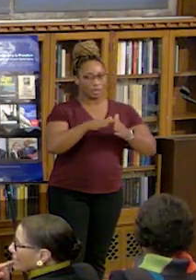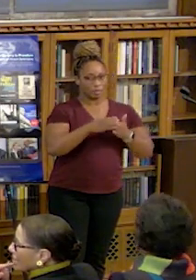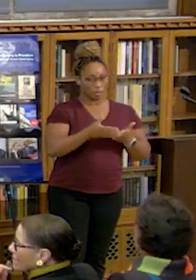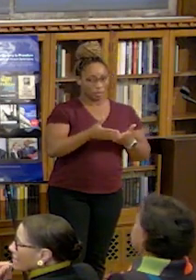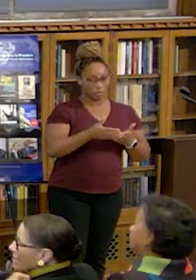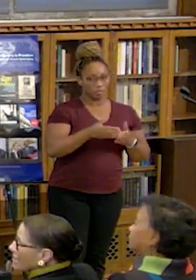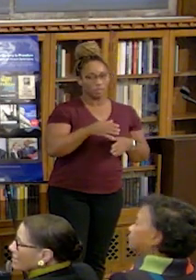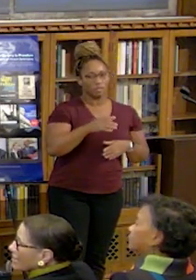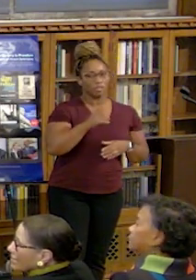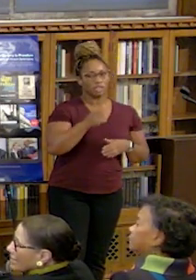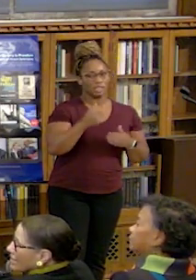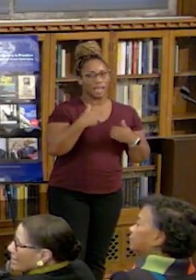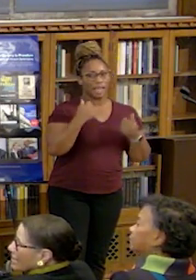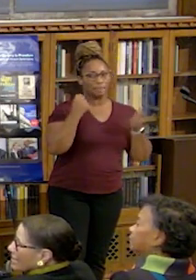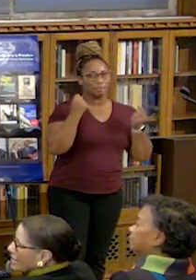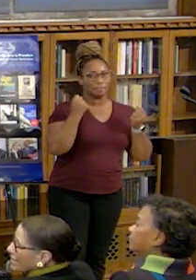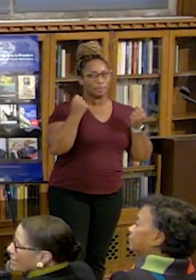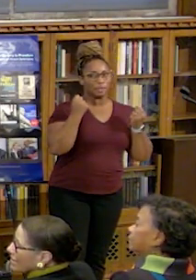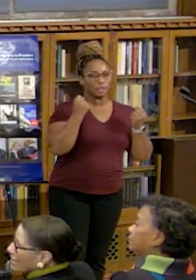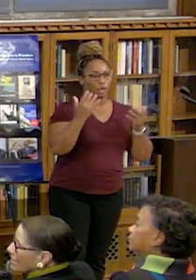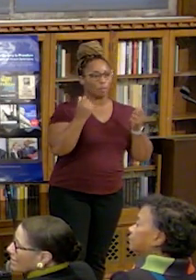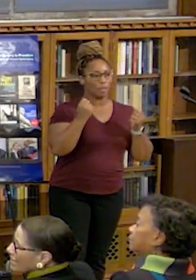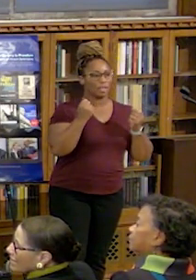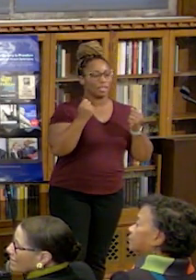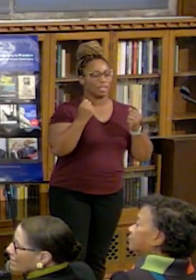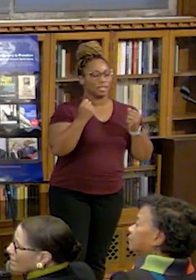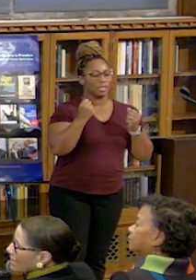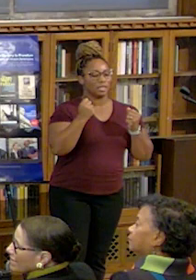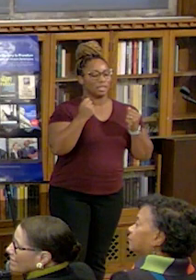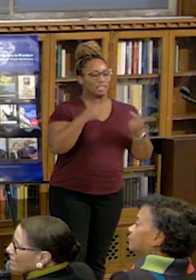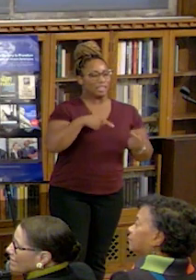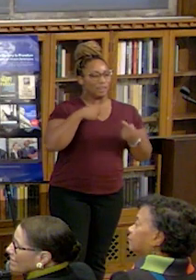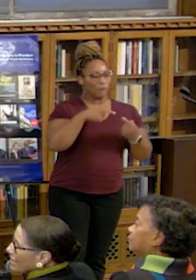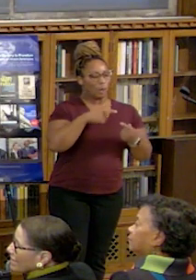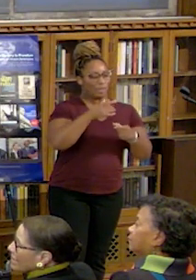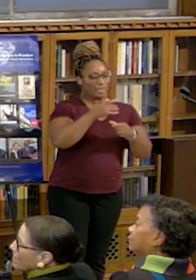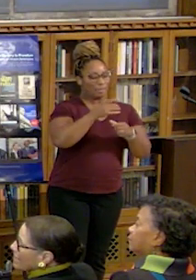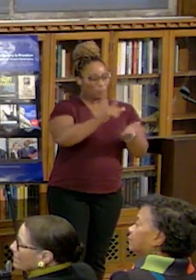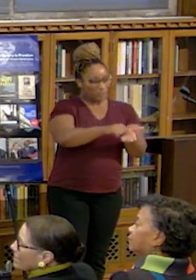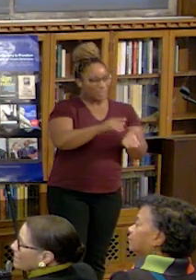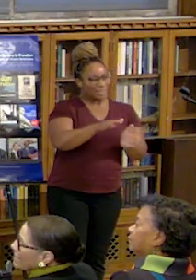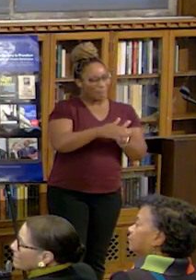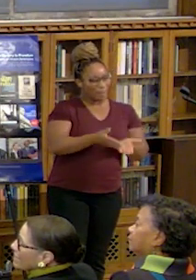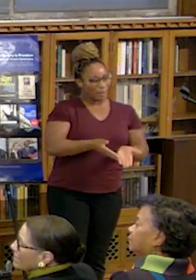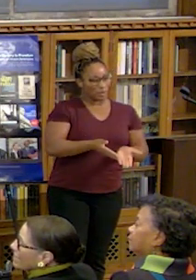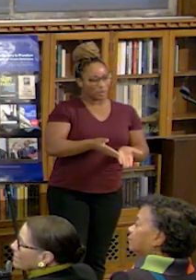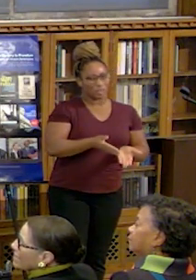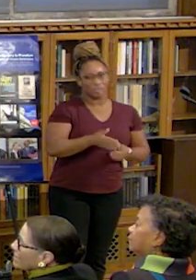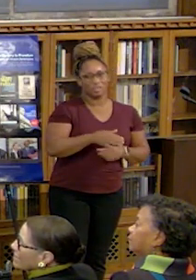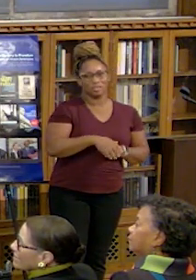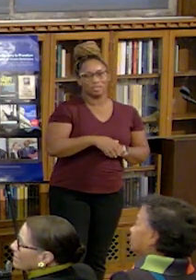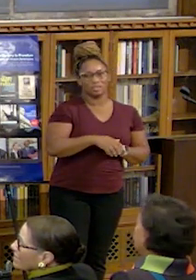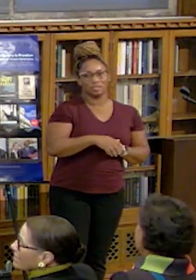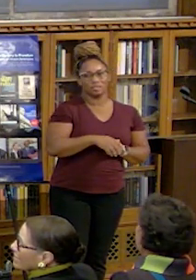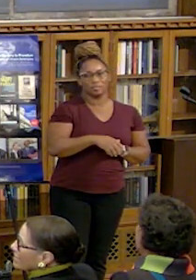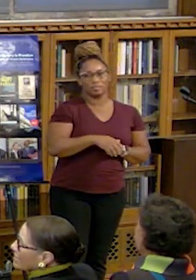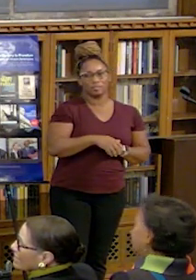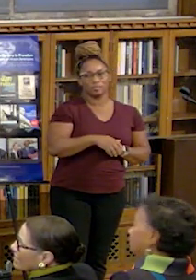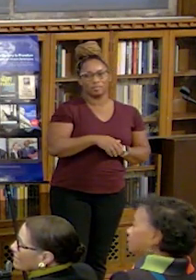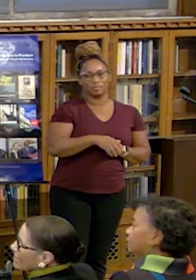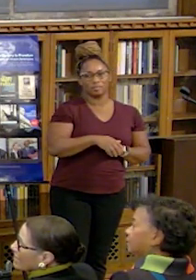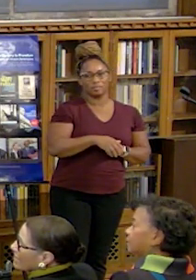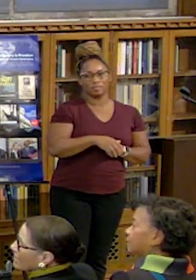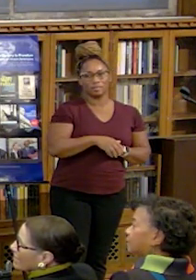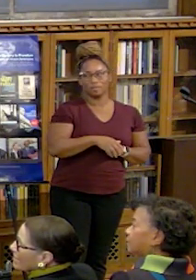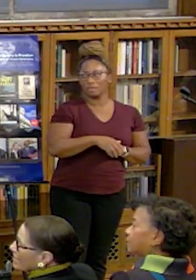wom she had so much trouble getting that book into print yeah so much trouble and